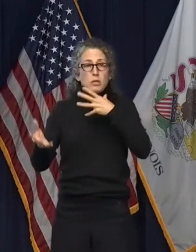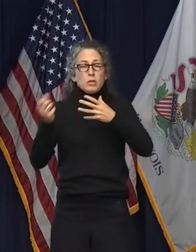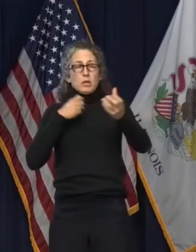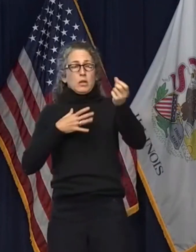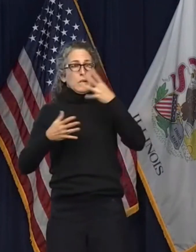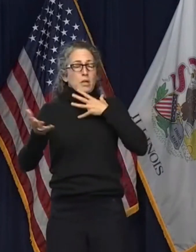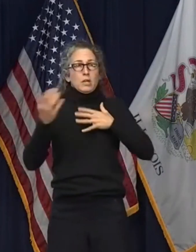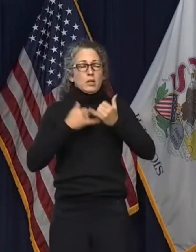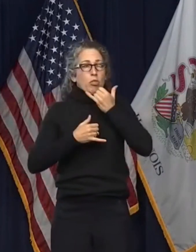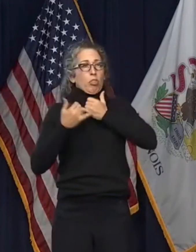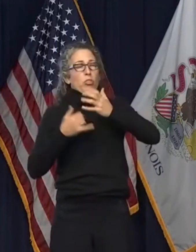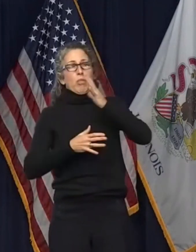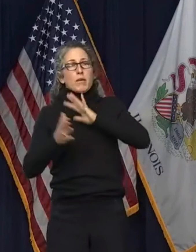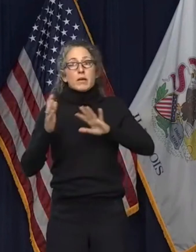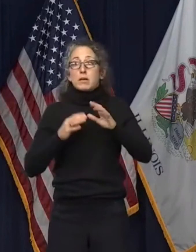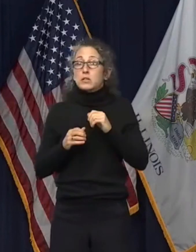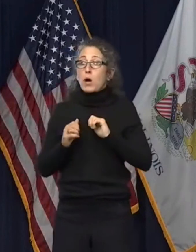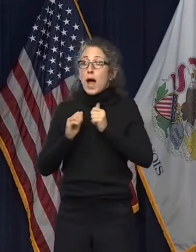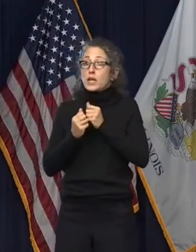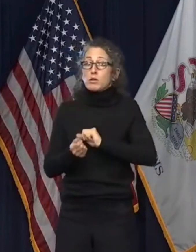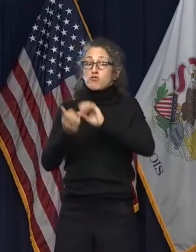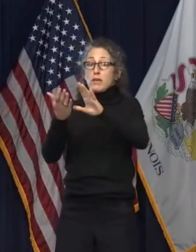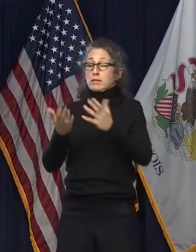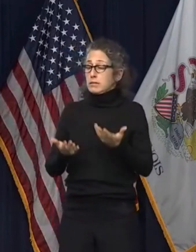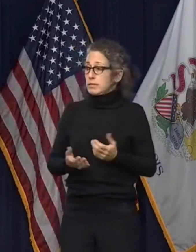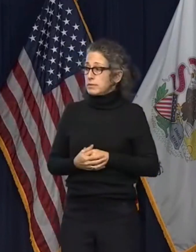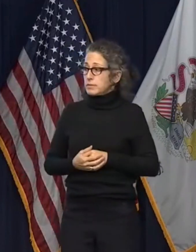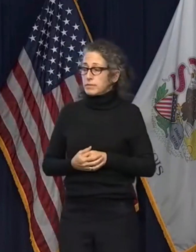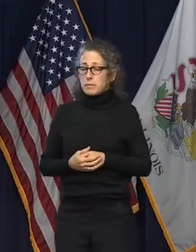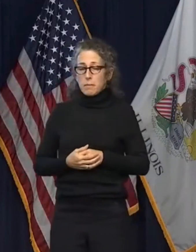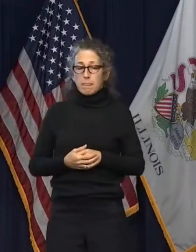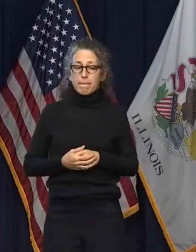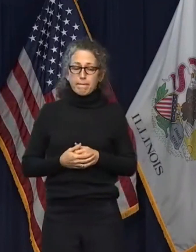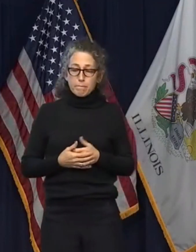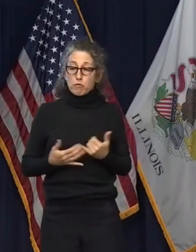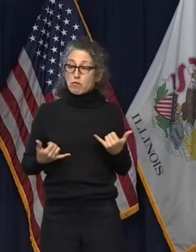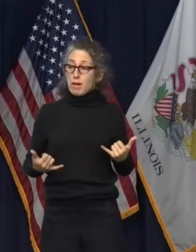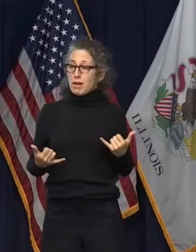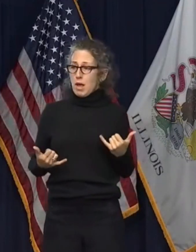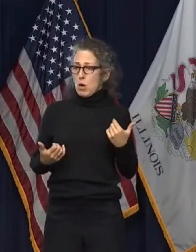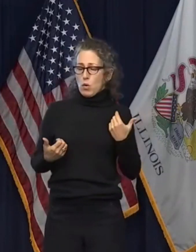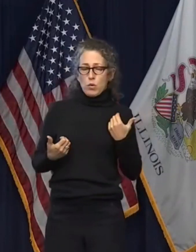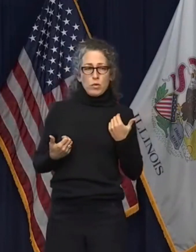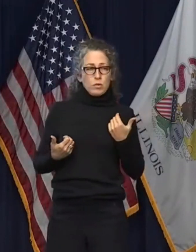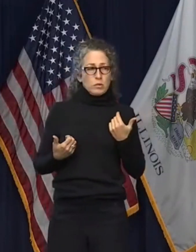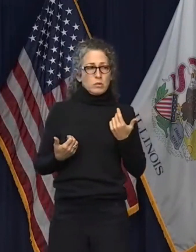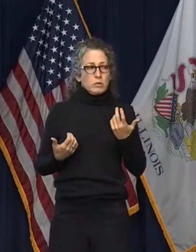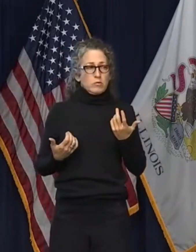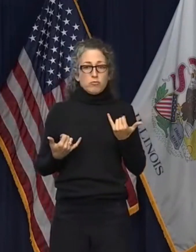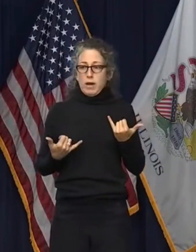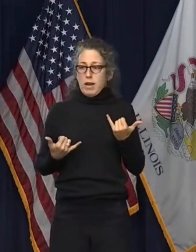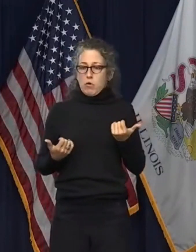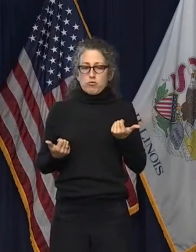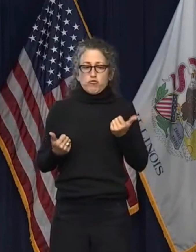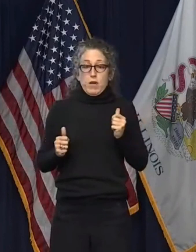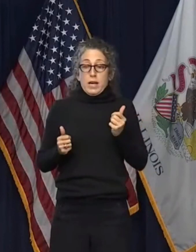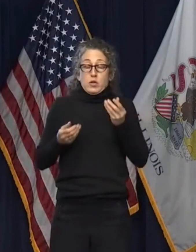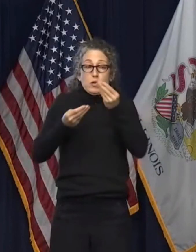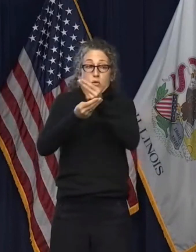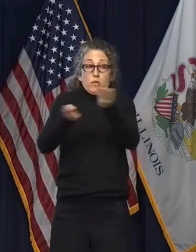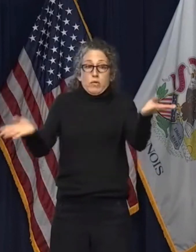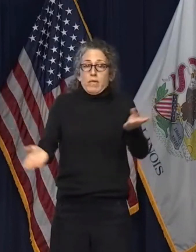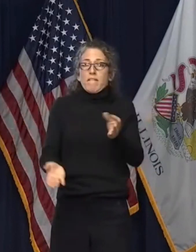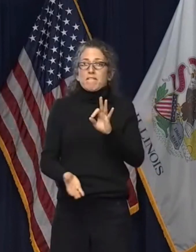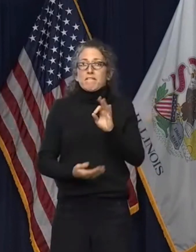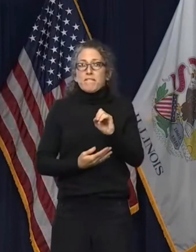they'll continue to be around. How will we address it? We're trying very hard to first of all, to just put the facts out there. I would